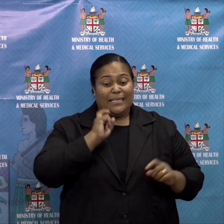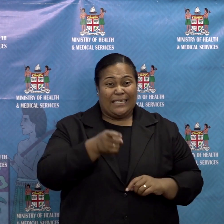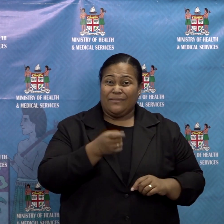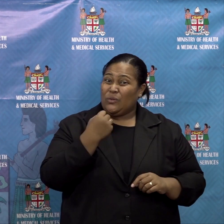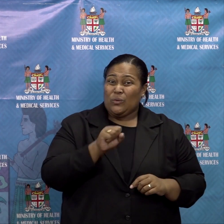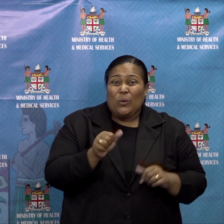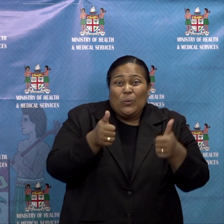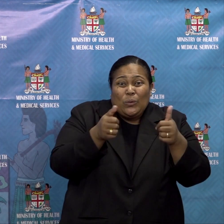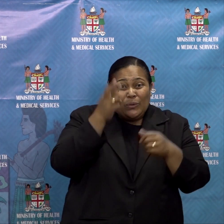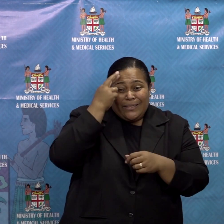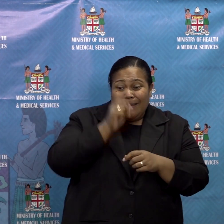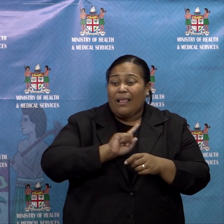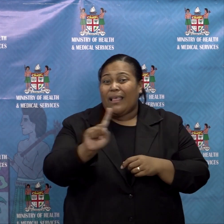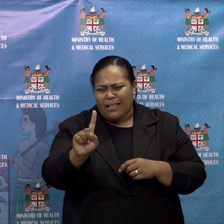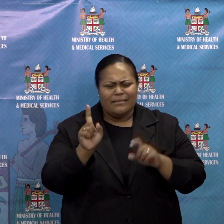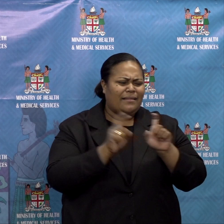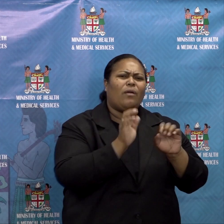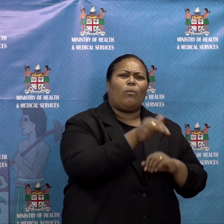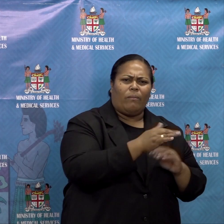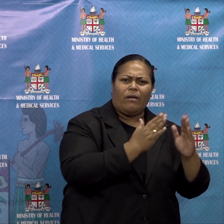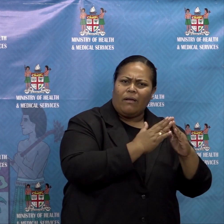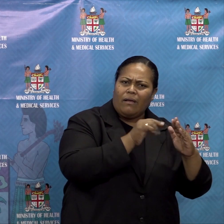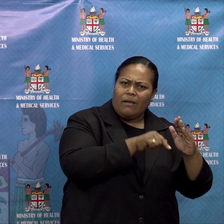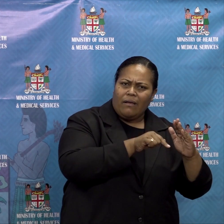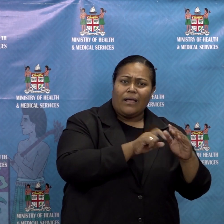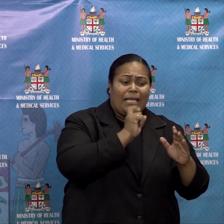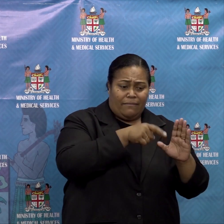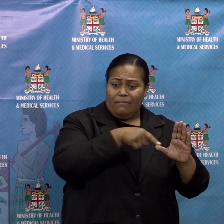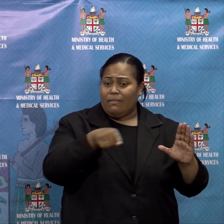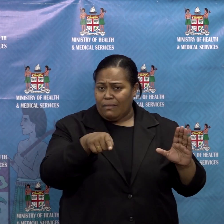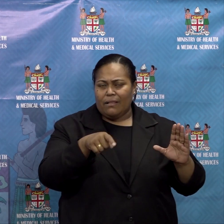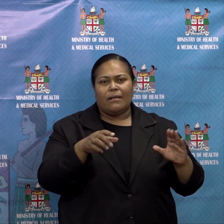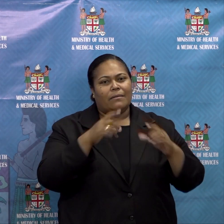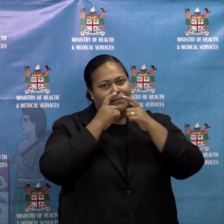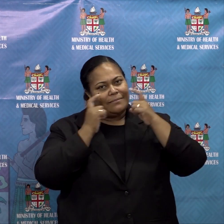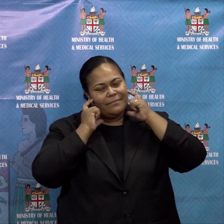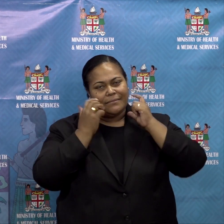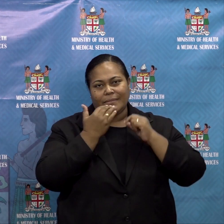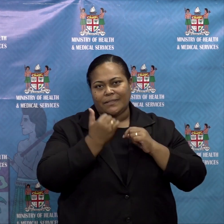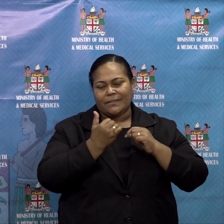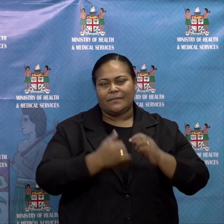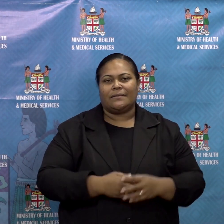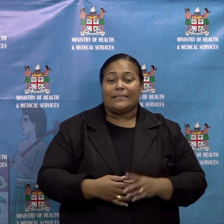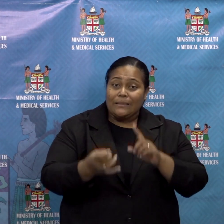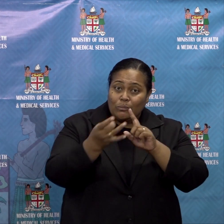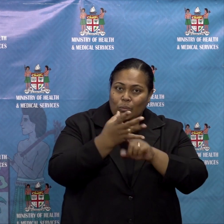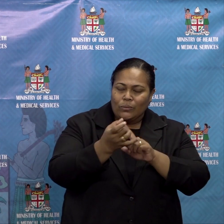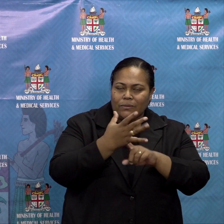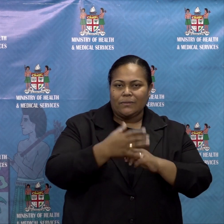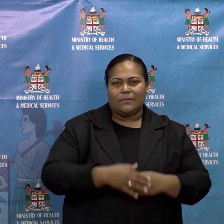reason to move. If you're out of your home, wear a mask. This is important in